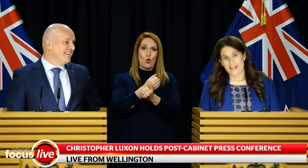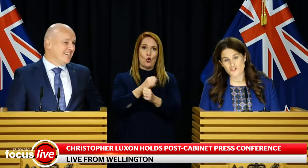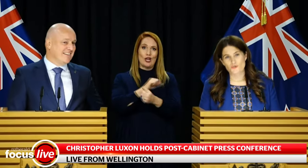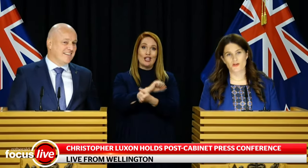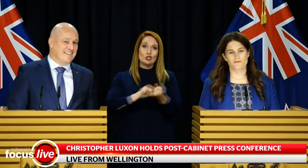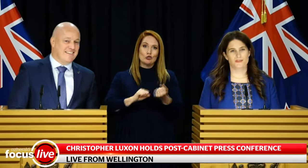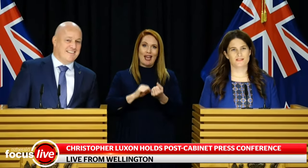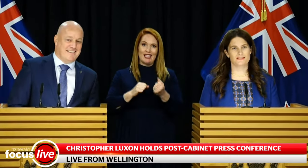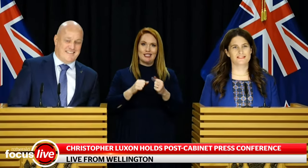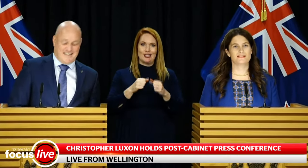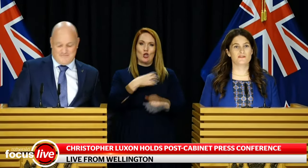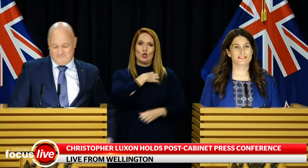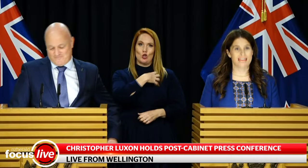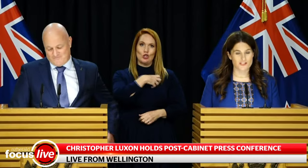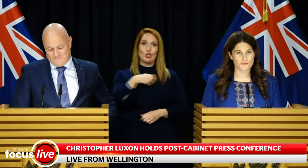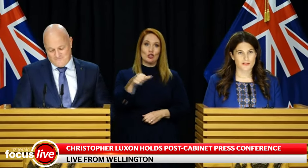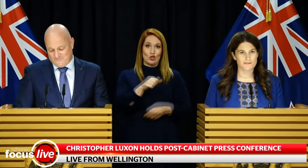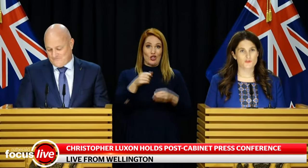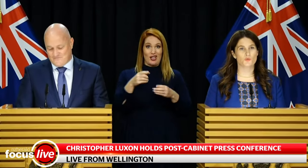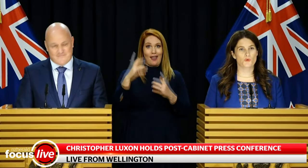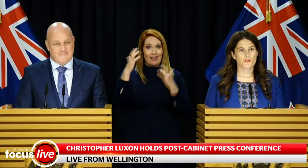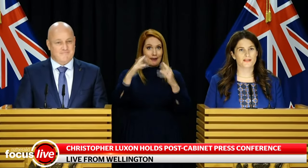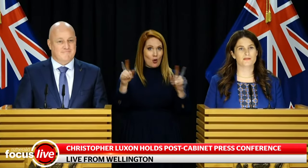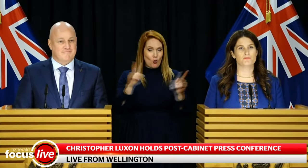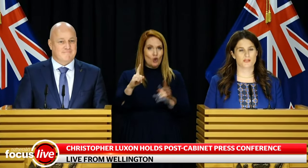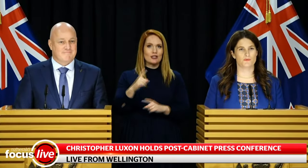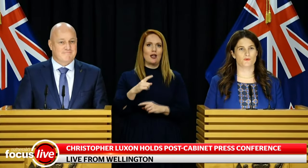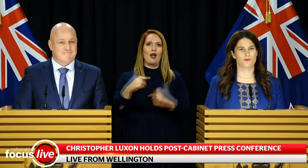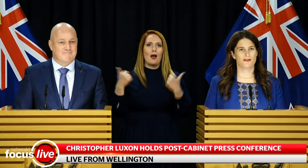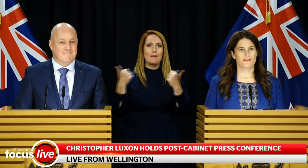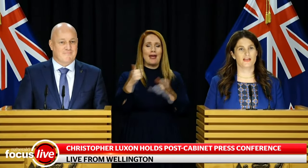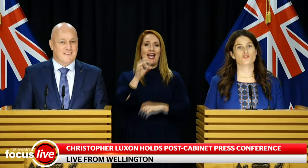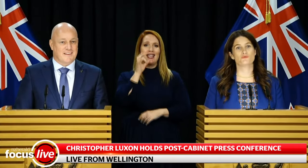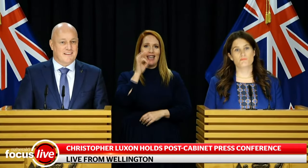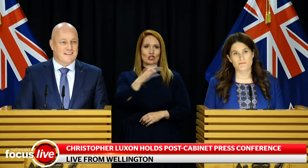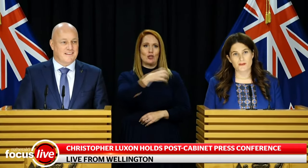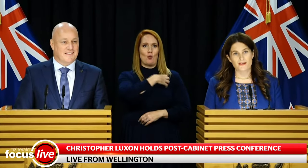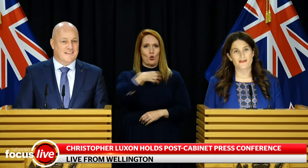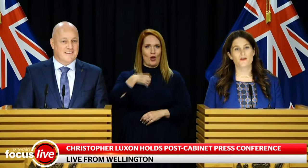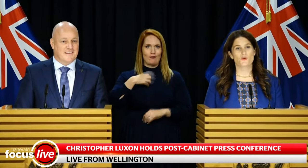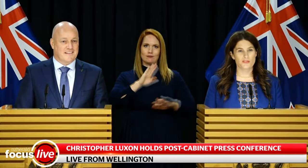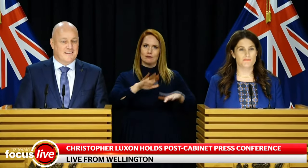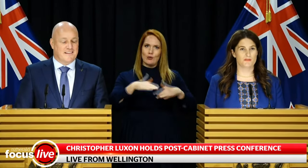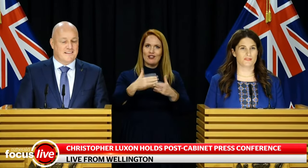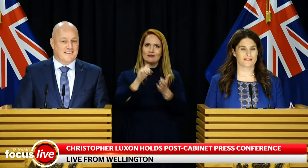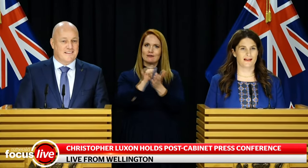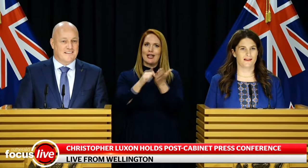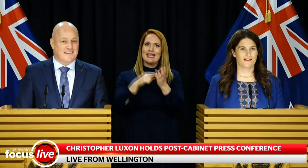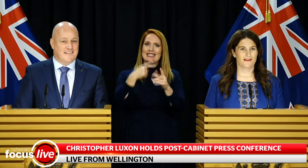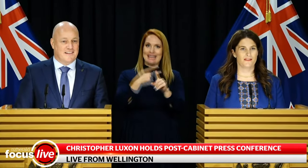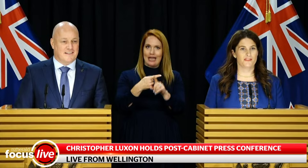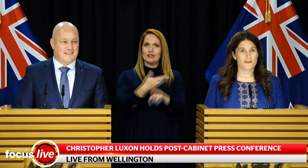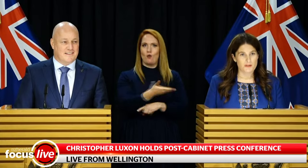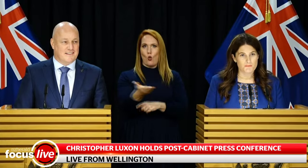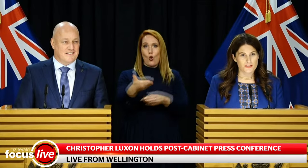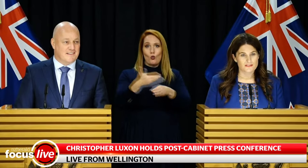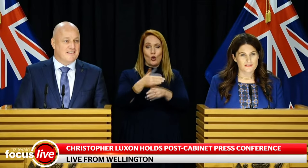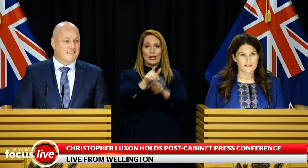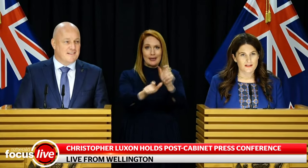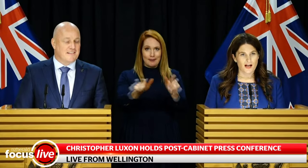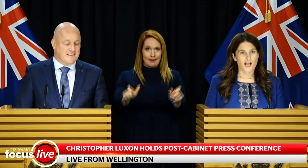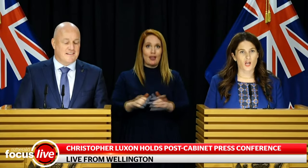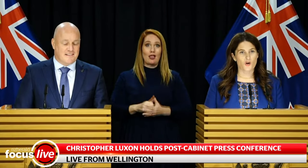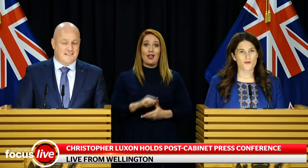took a national government to deliver tax relief to working people. They should remember who their members are. Yeah. Their